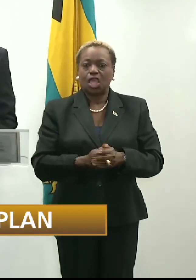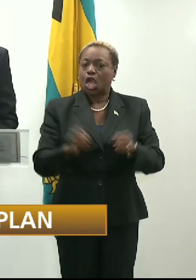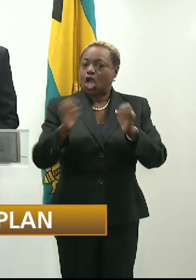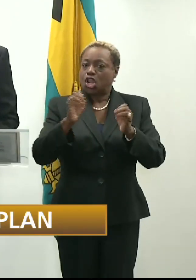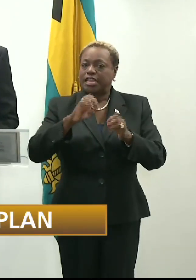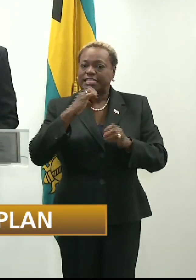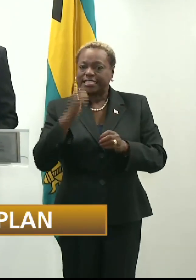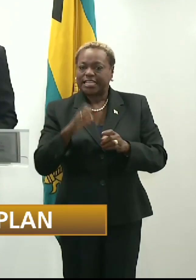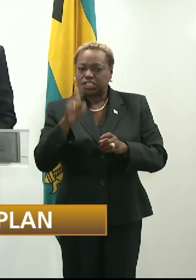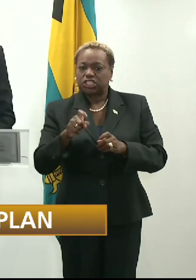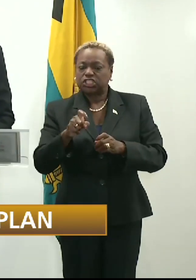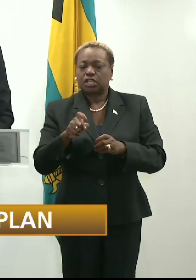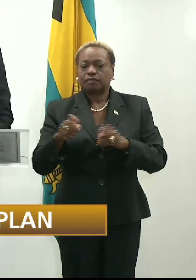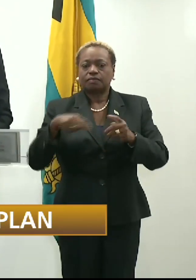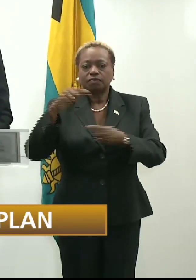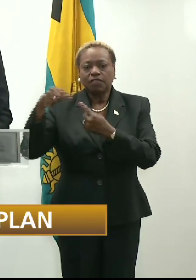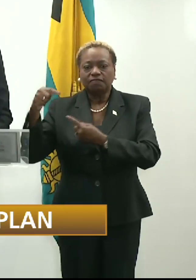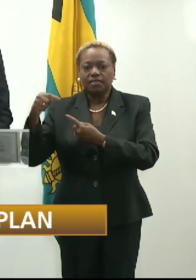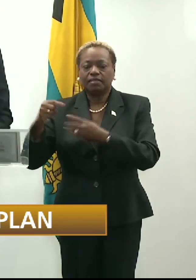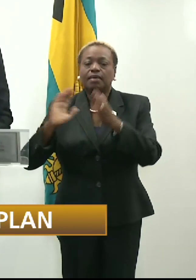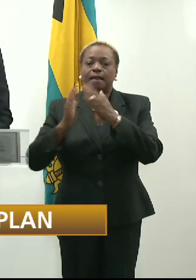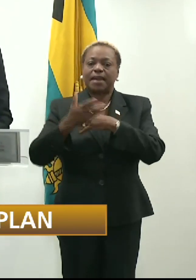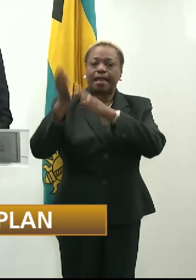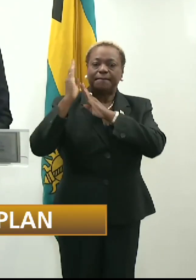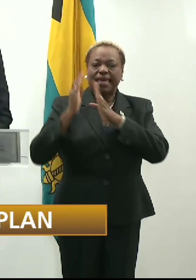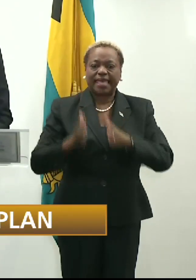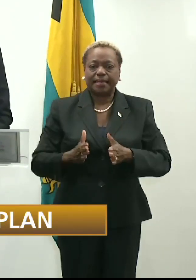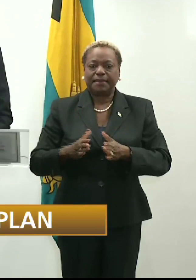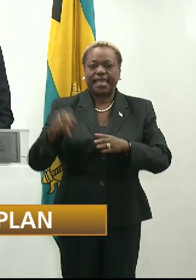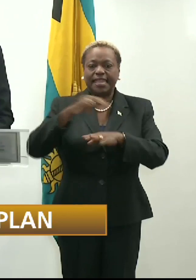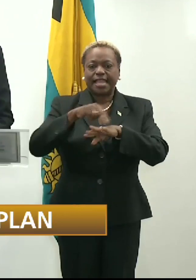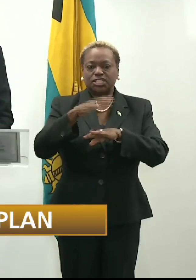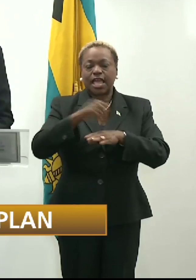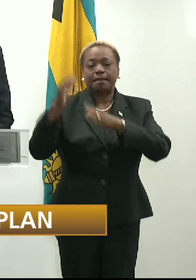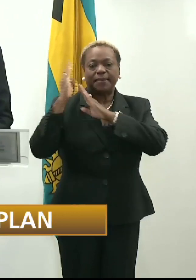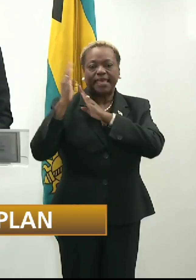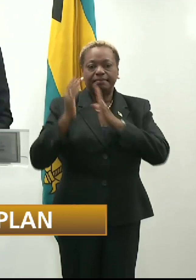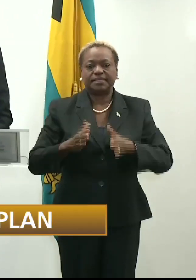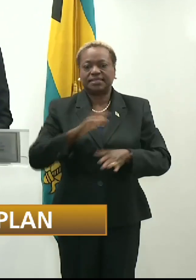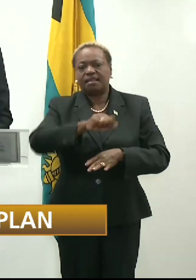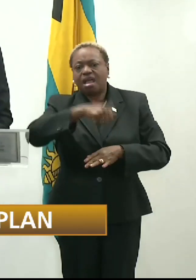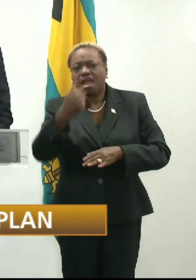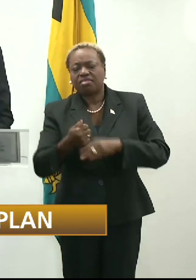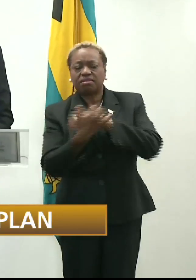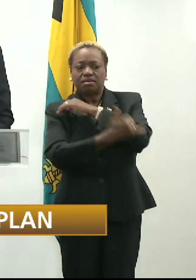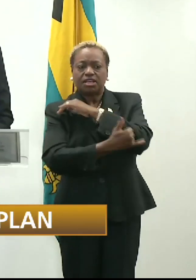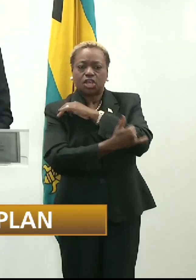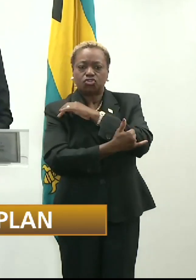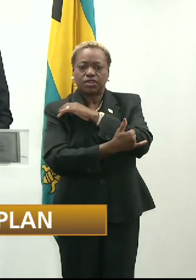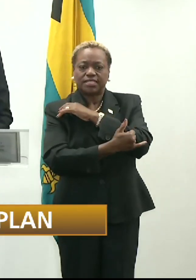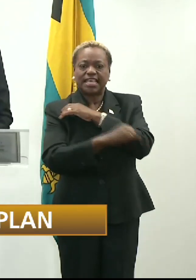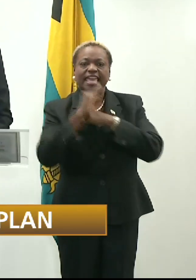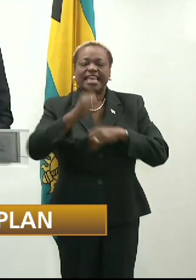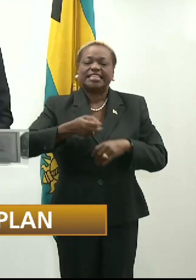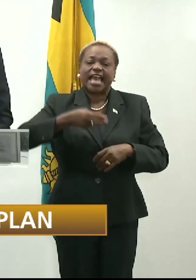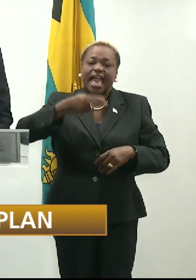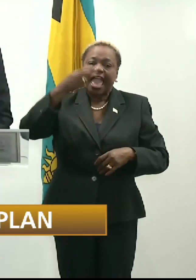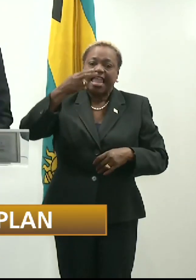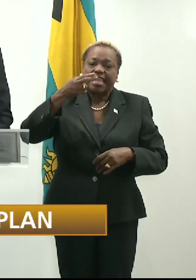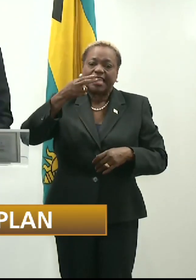Non-essential travel by Bahamian nationals and residents and other countries is